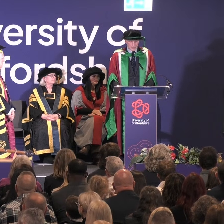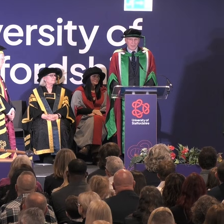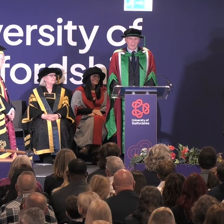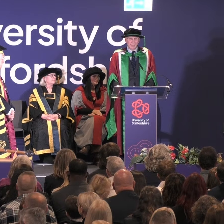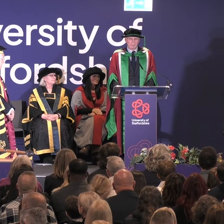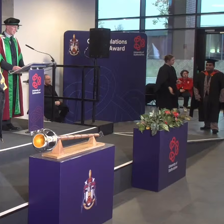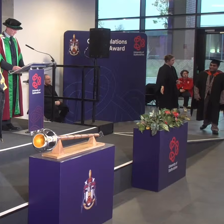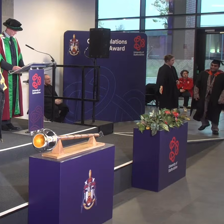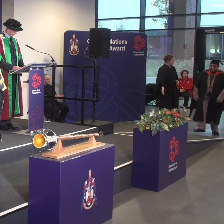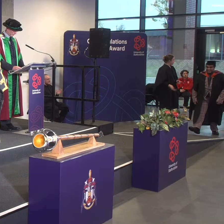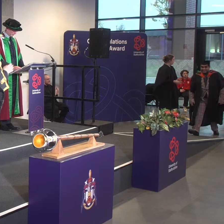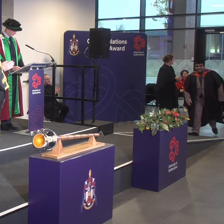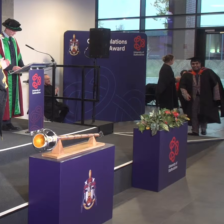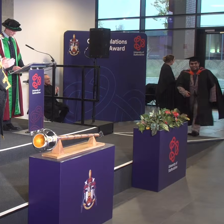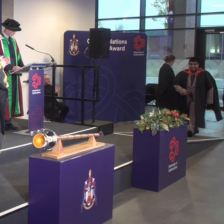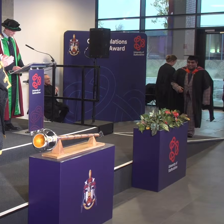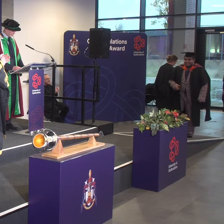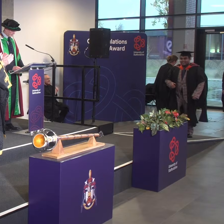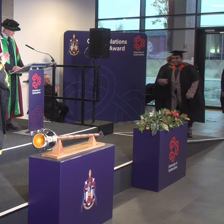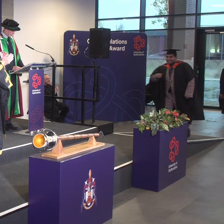Subhan Nadeem.